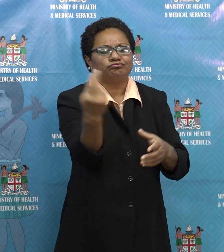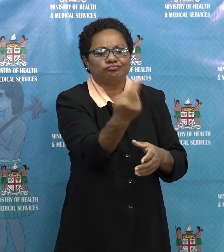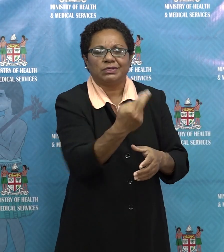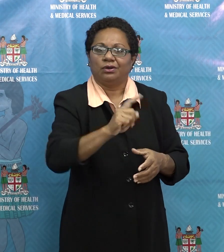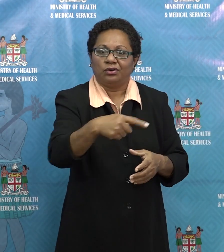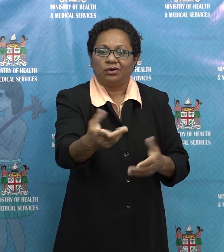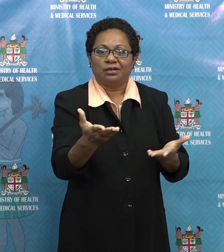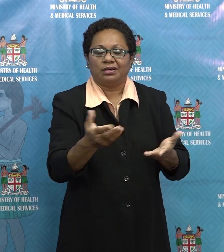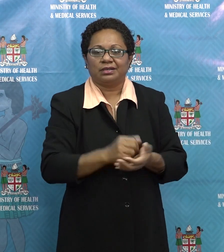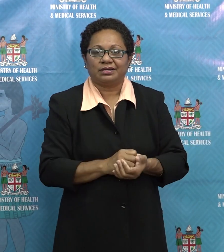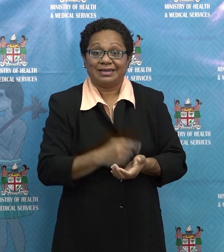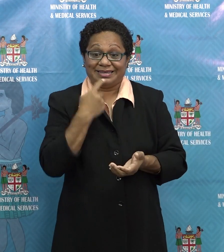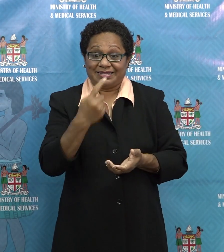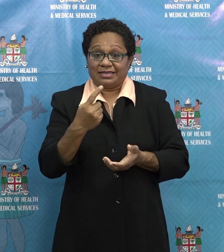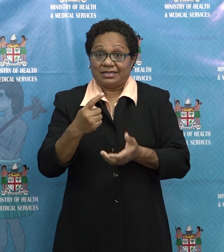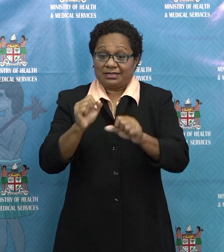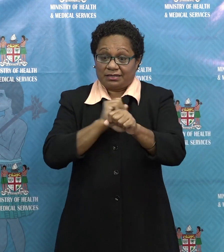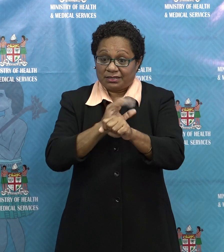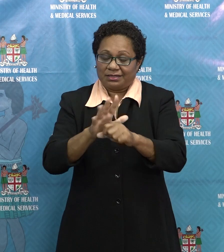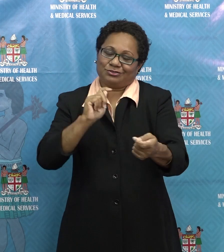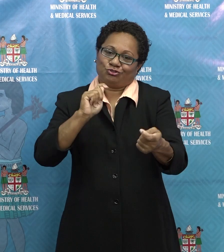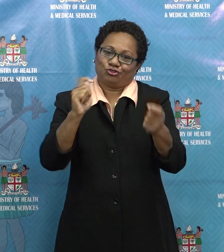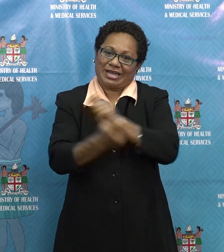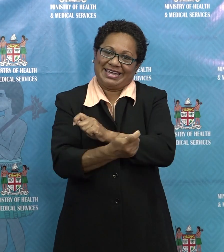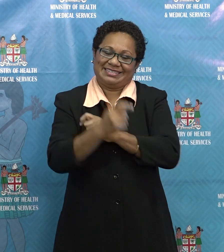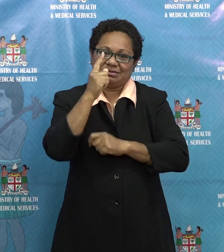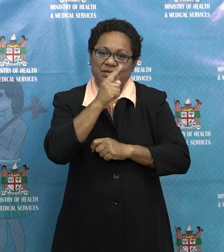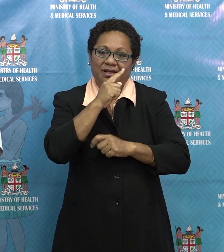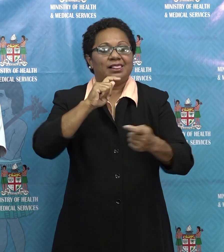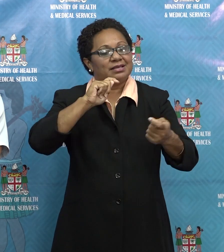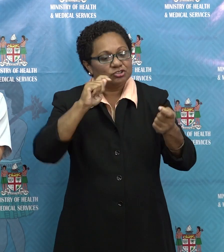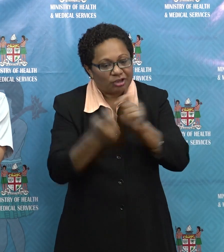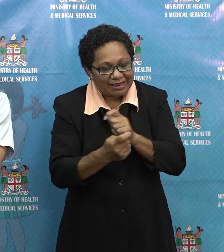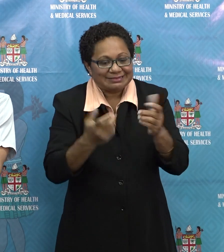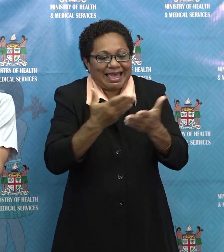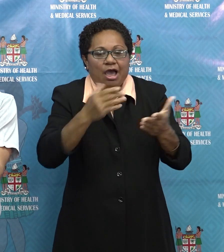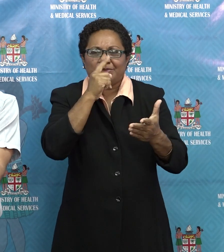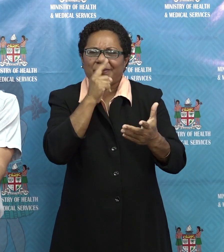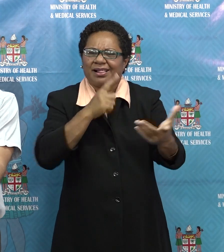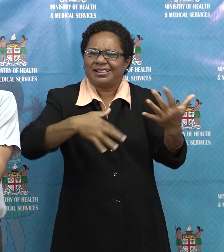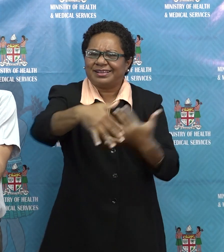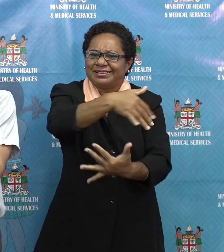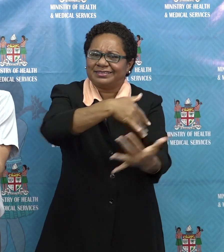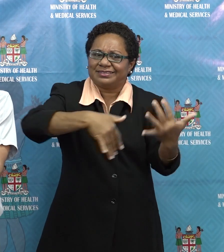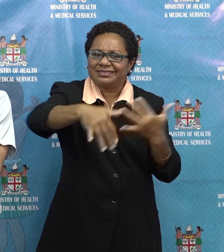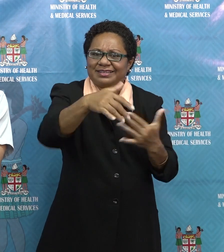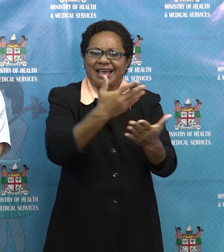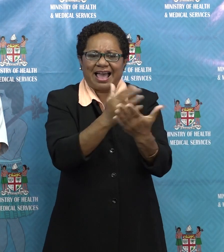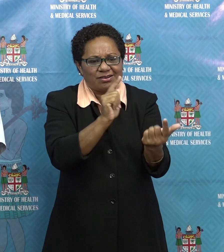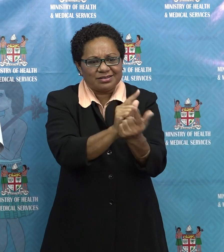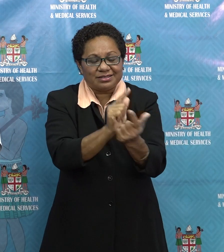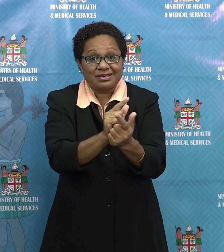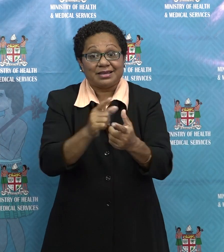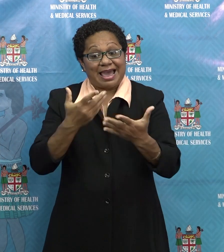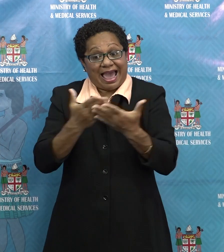This pandemic has changed societies in a long-lasting way. It has changed the way people interact. It's changed the way people do